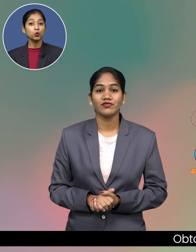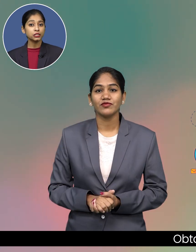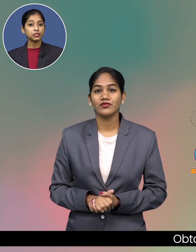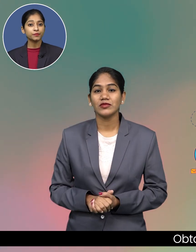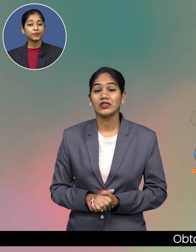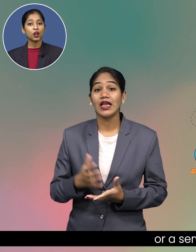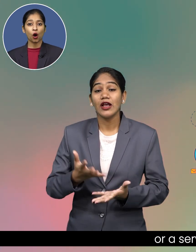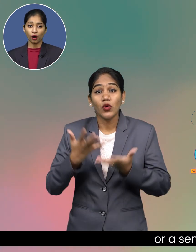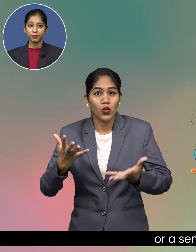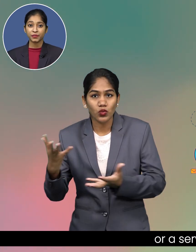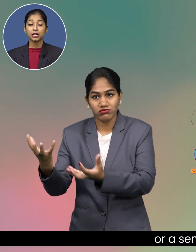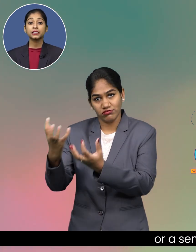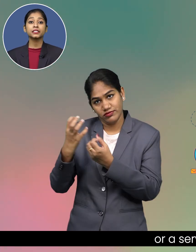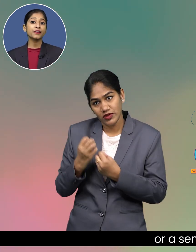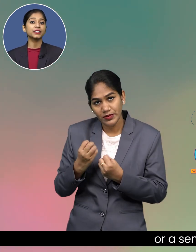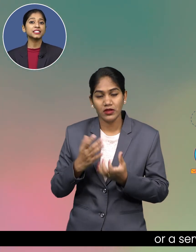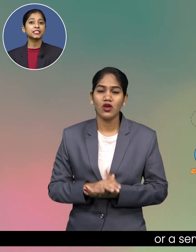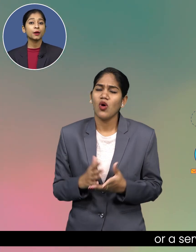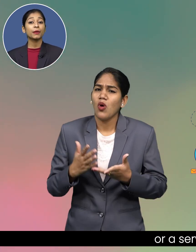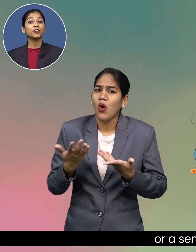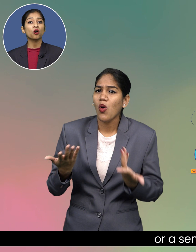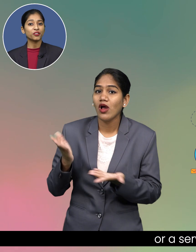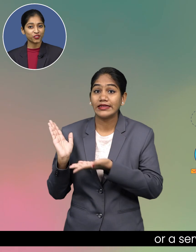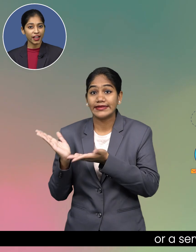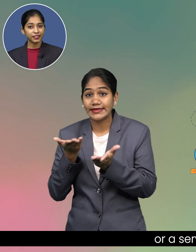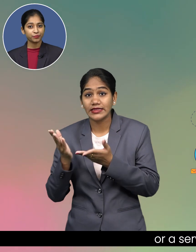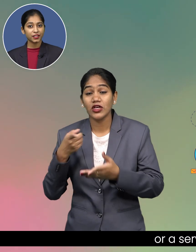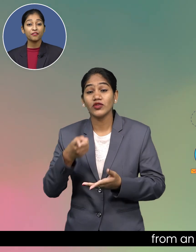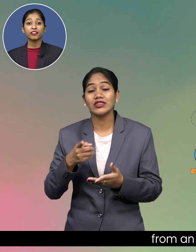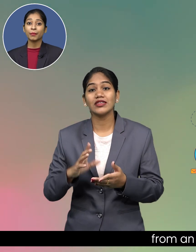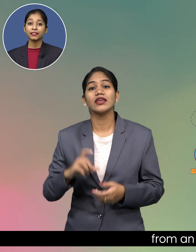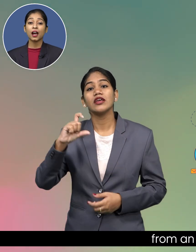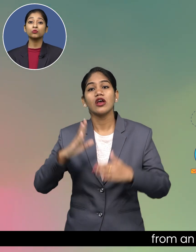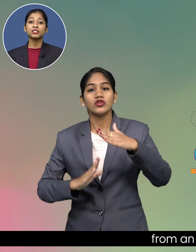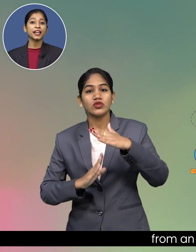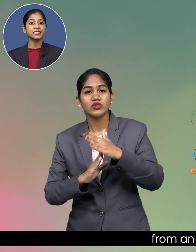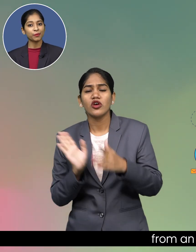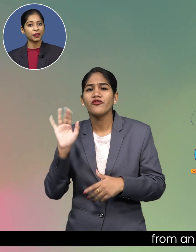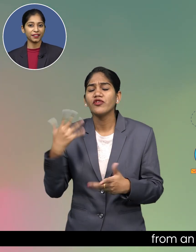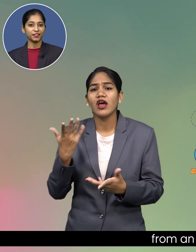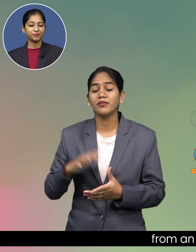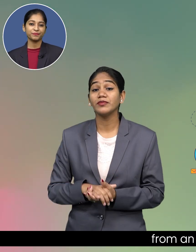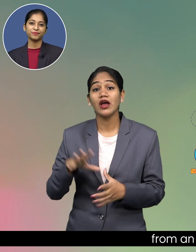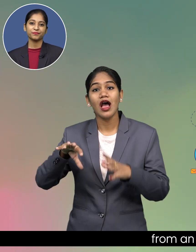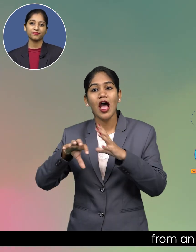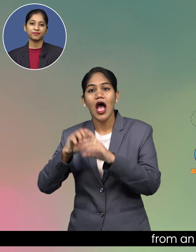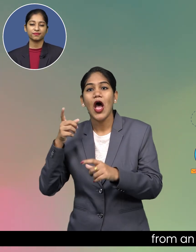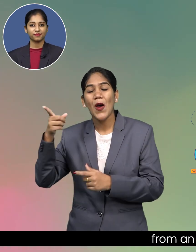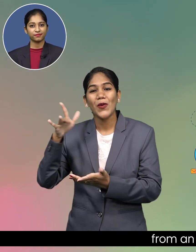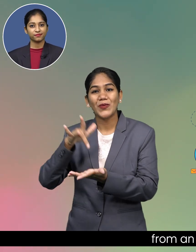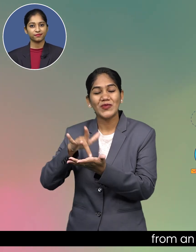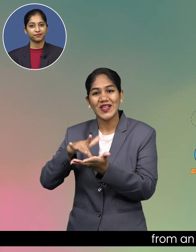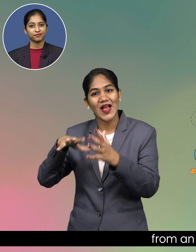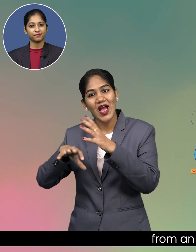obtaining goods or a service by contract from an outside supplier.